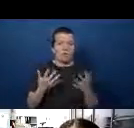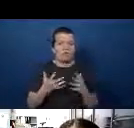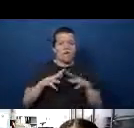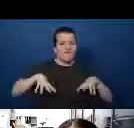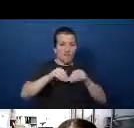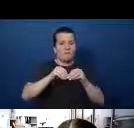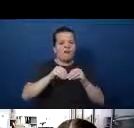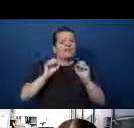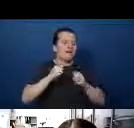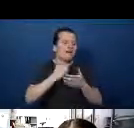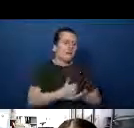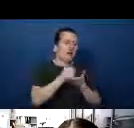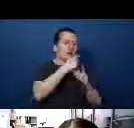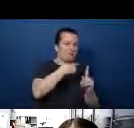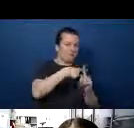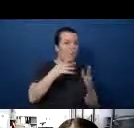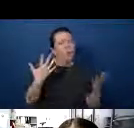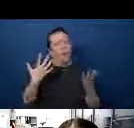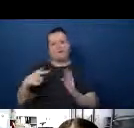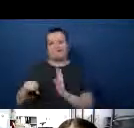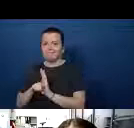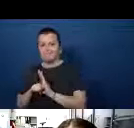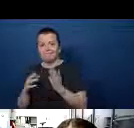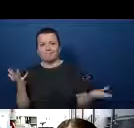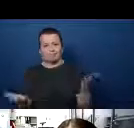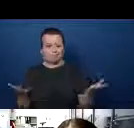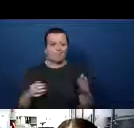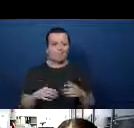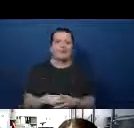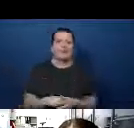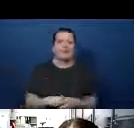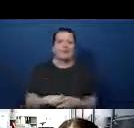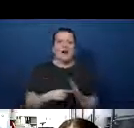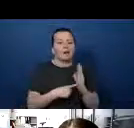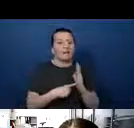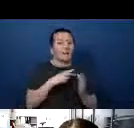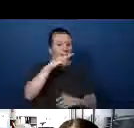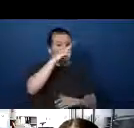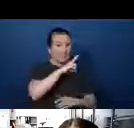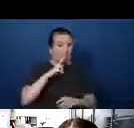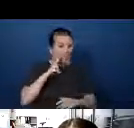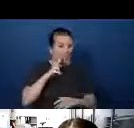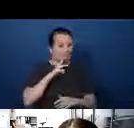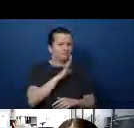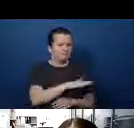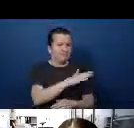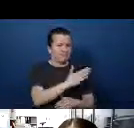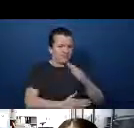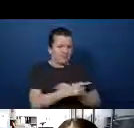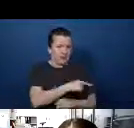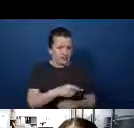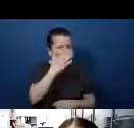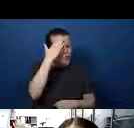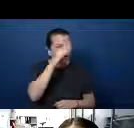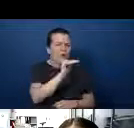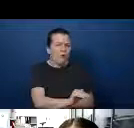intervention. However, parents of disabled students might ignore their children's help seeking because of the parents' own